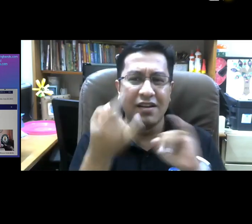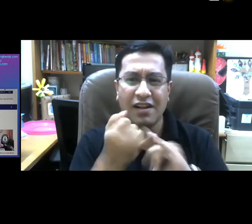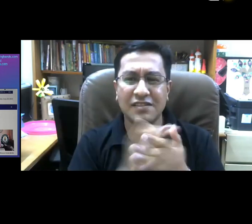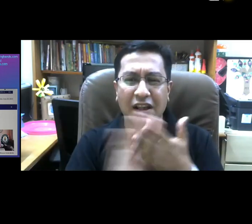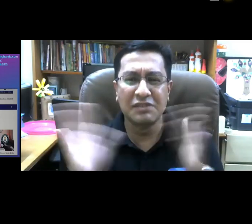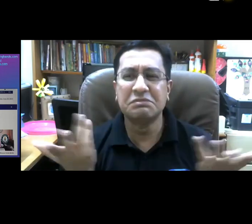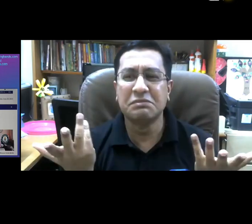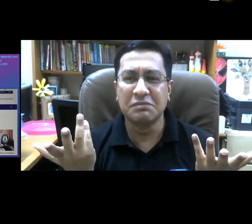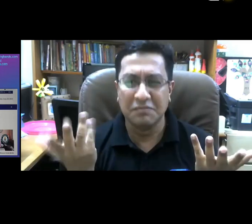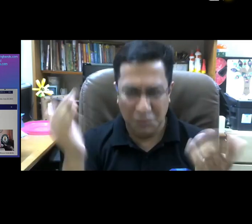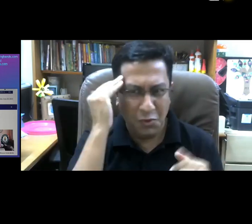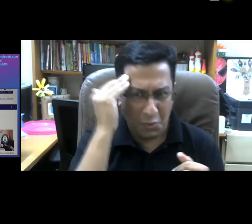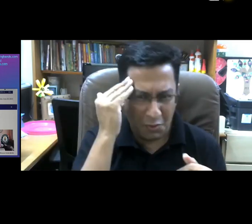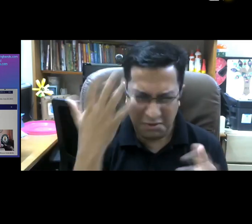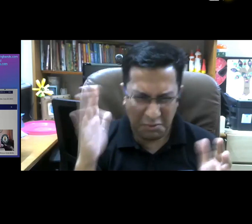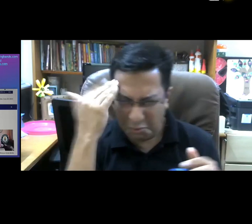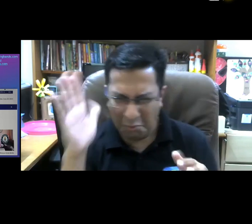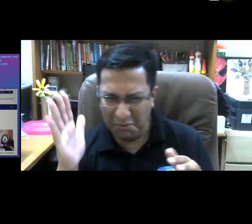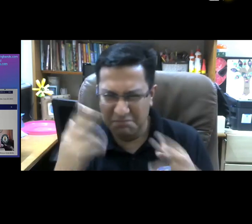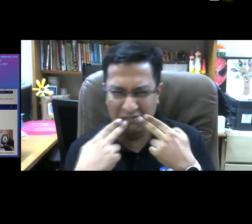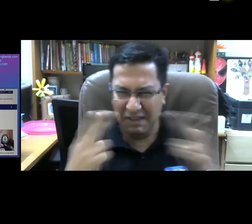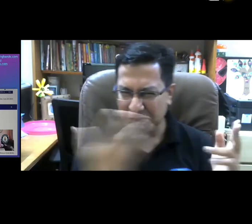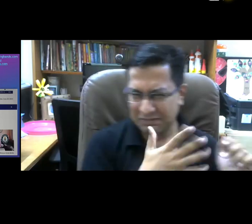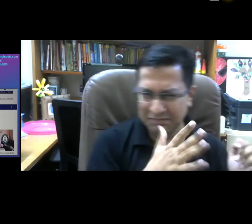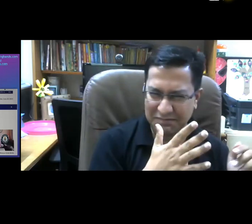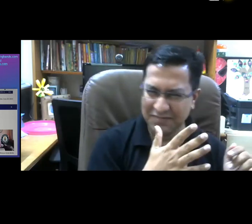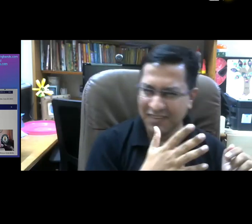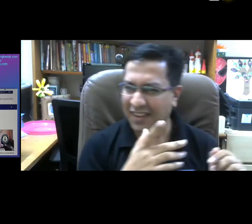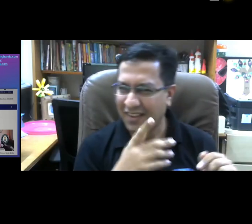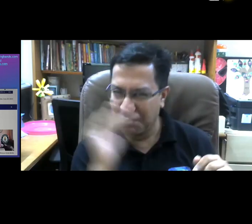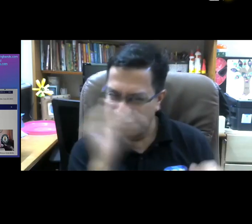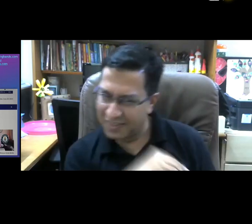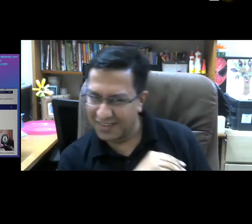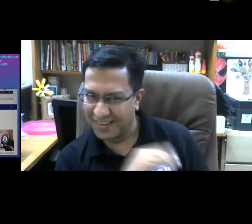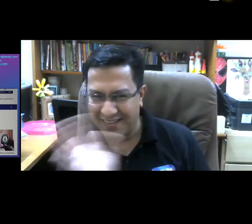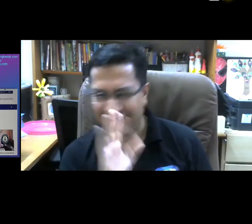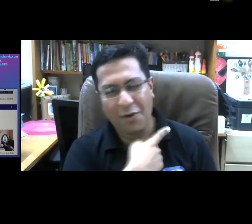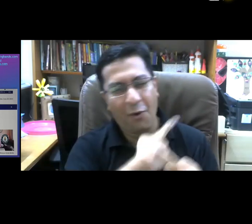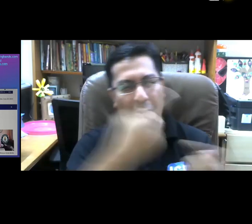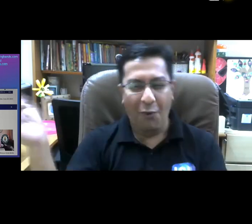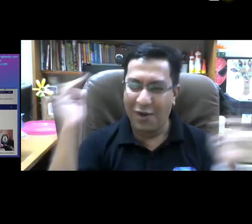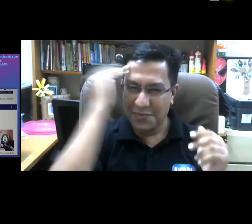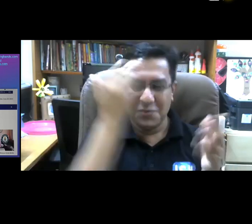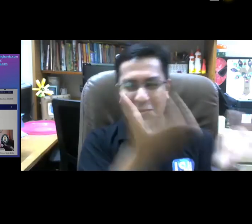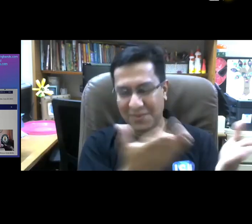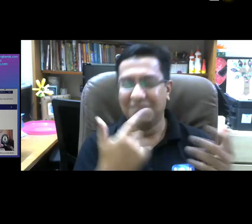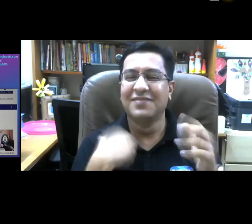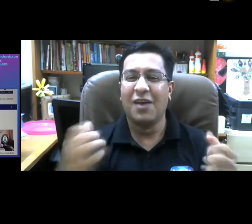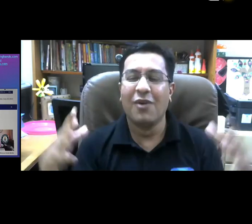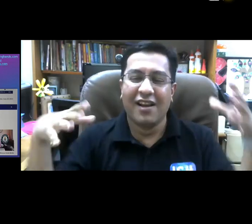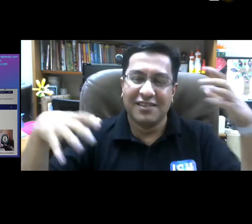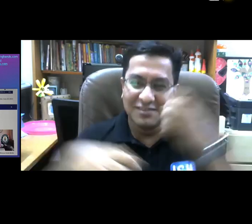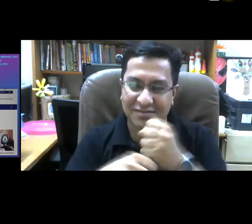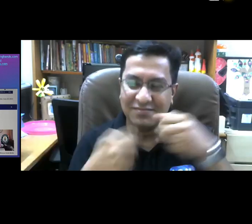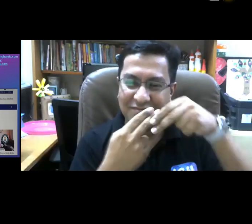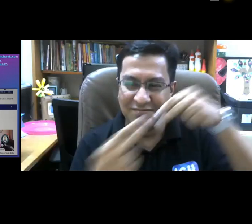you are aware about what we do. You know ISH. I hope you know. You do you or don't you? Are we famous enough to that you know about us?